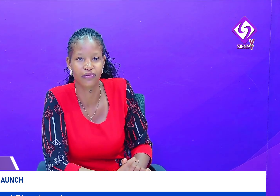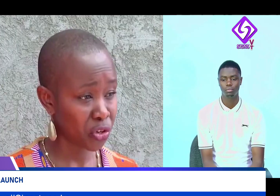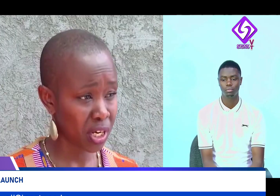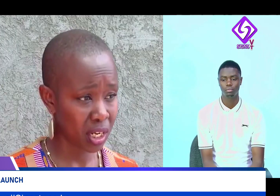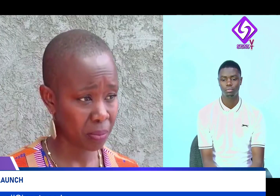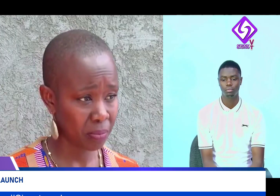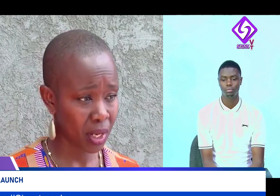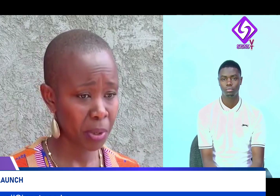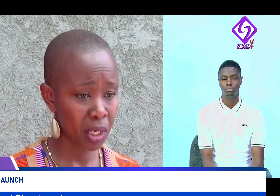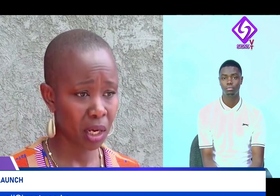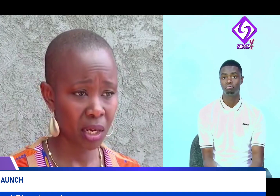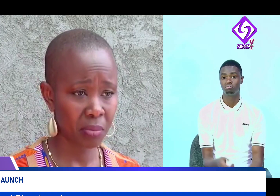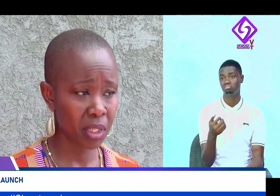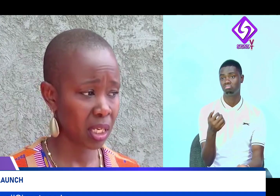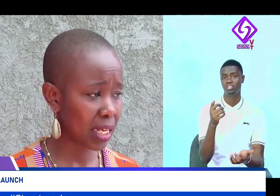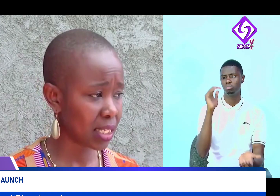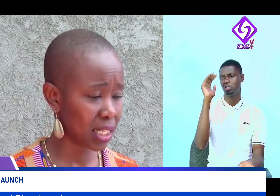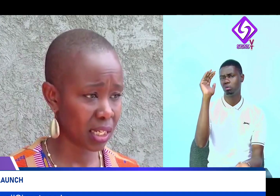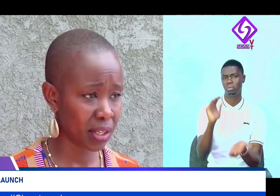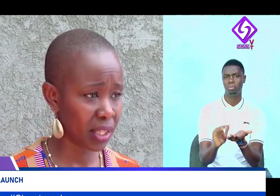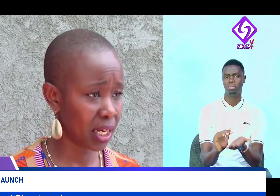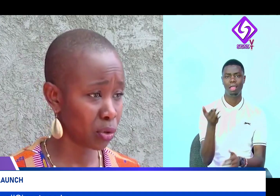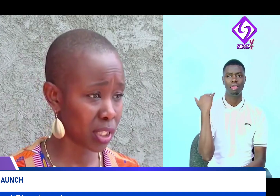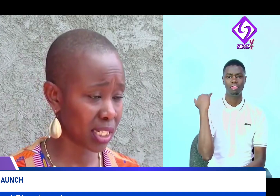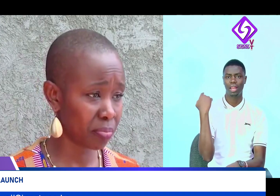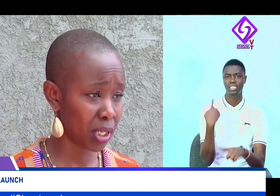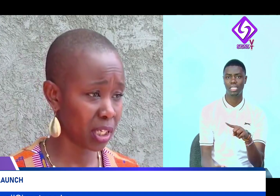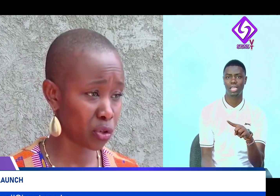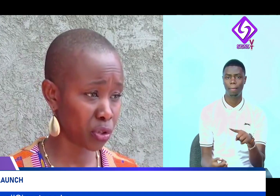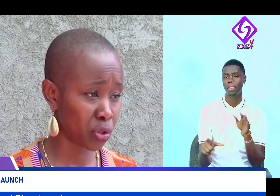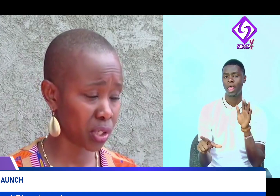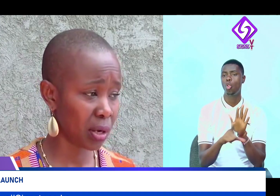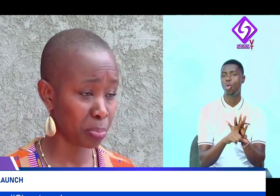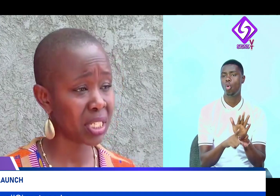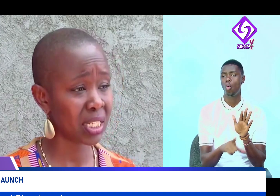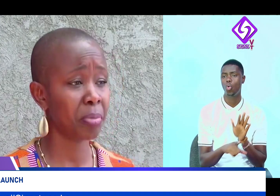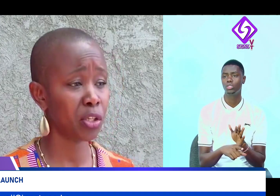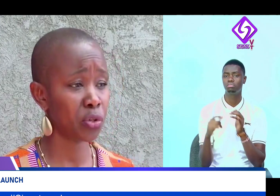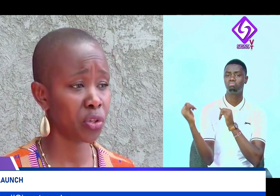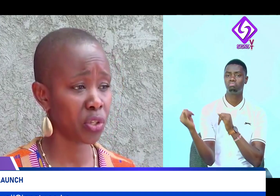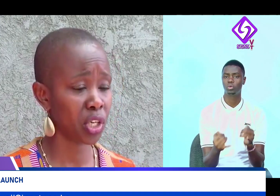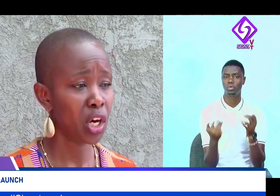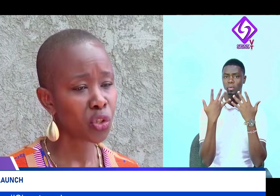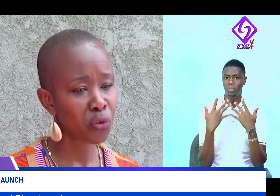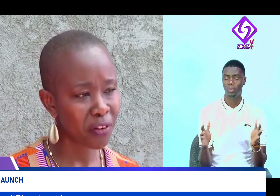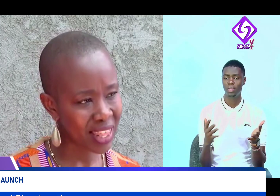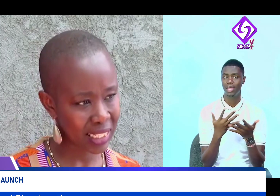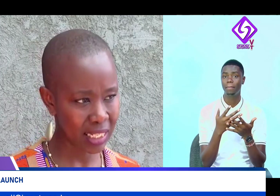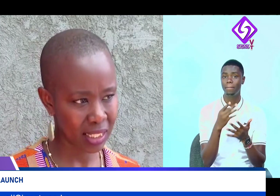Been shrinking. I mean, in the last year, there are laws that have been introduced, bills that have been introduced to further